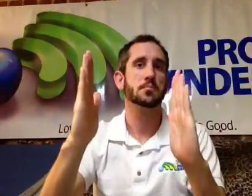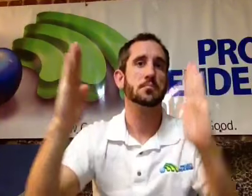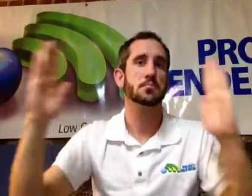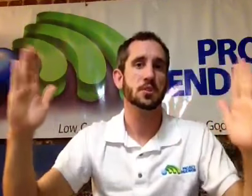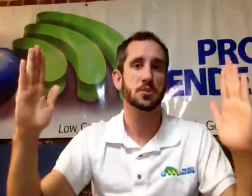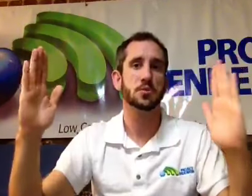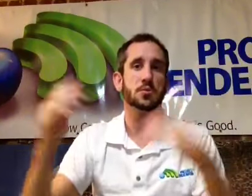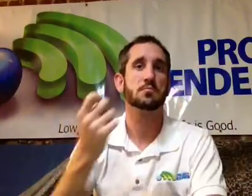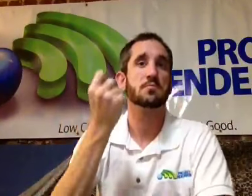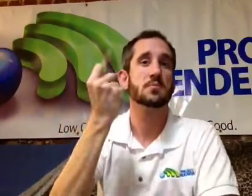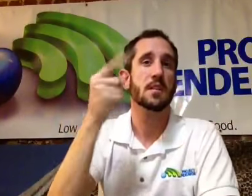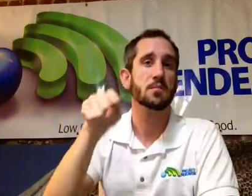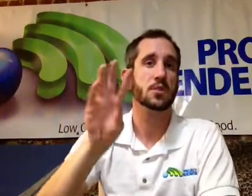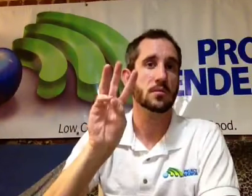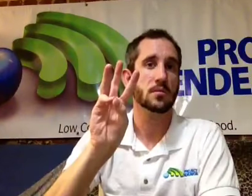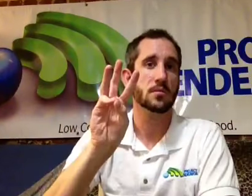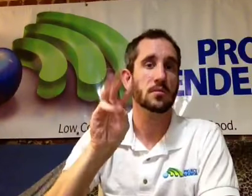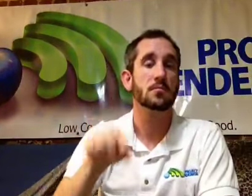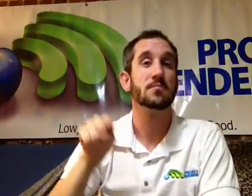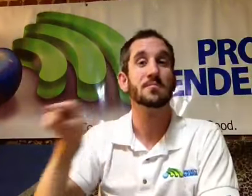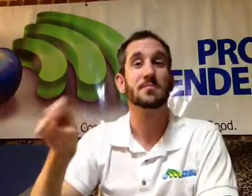PPI, Tony and Mike.